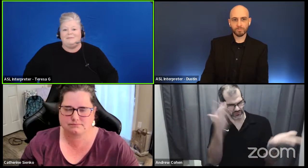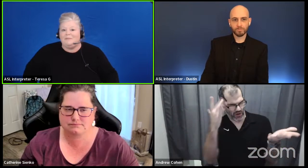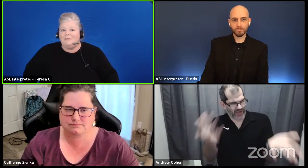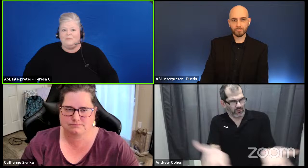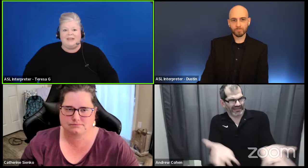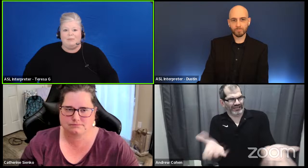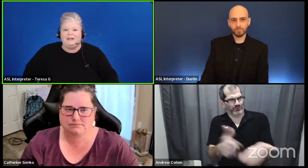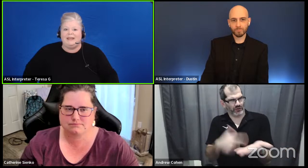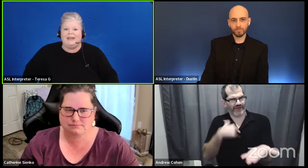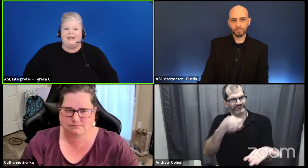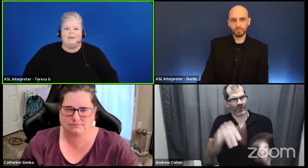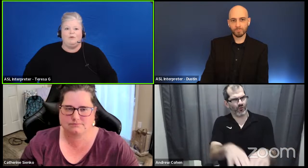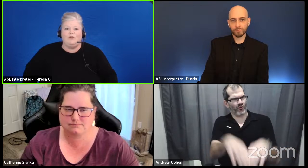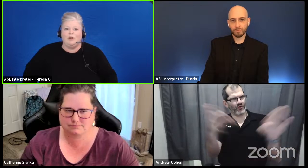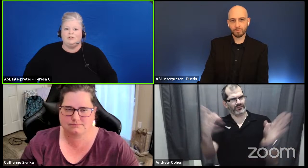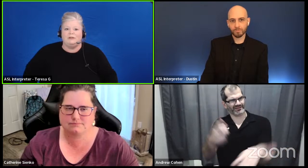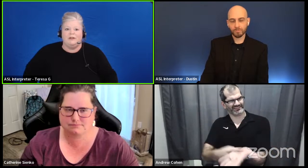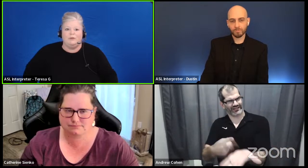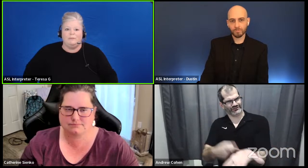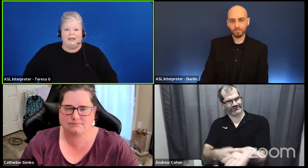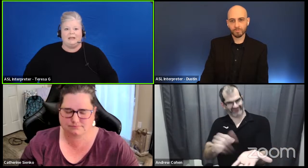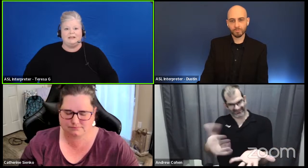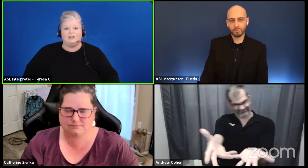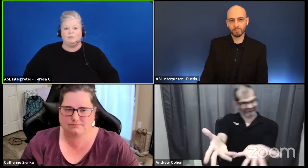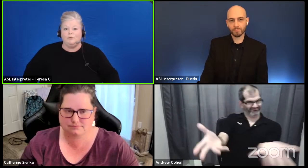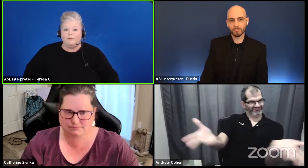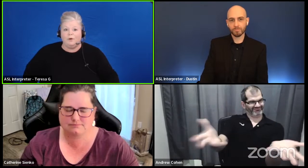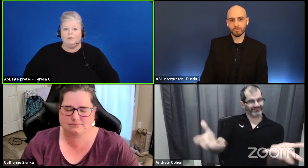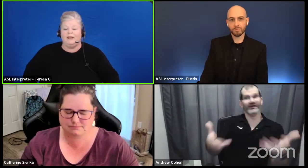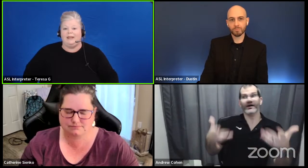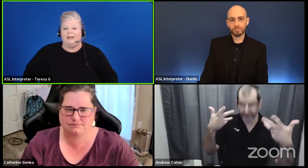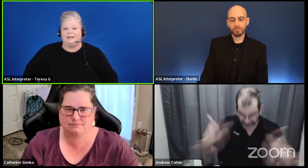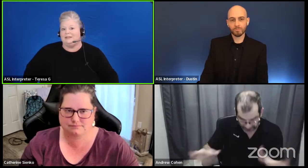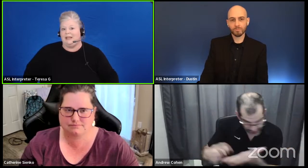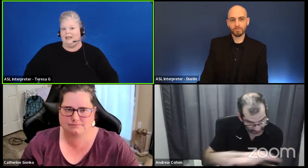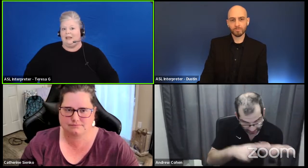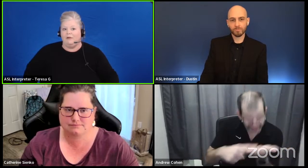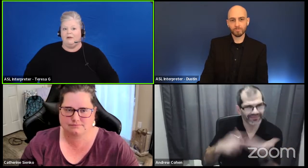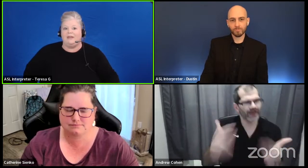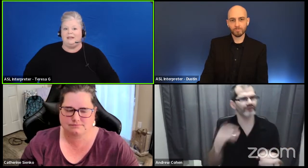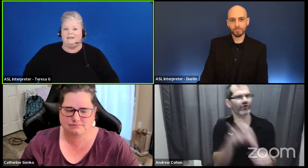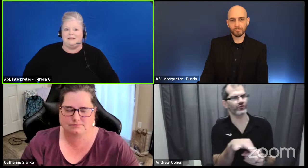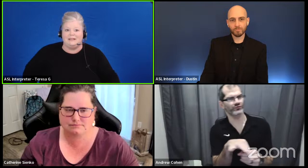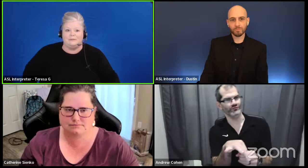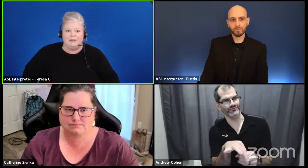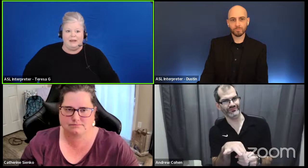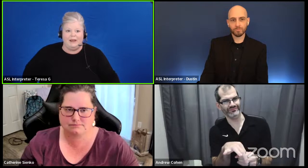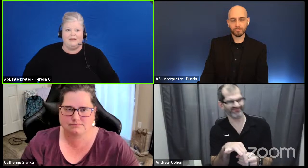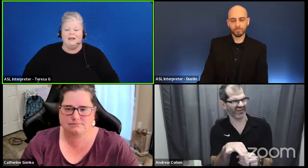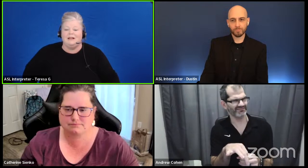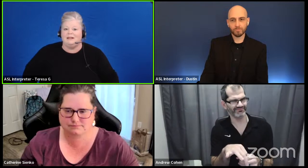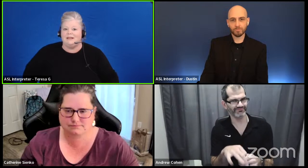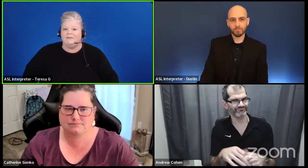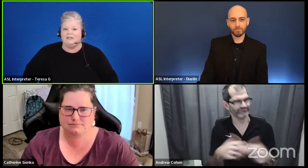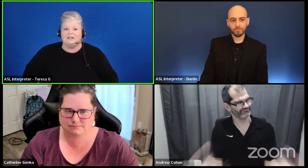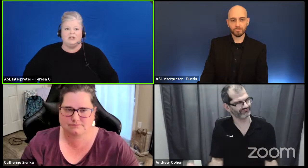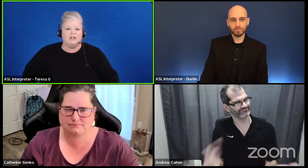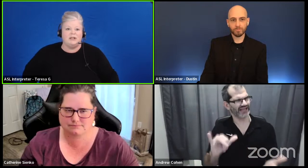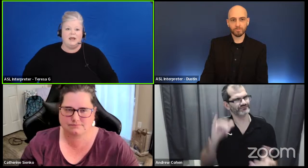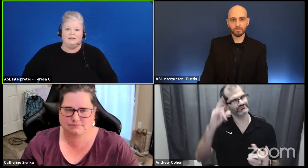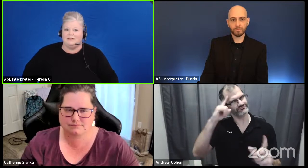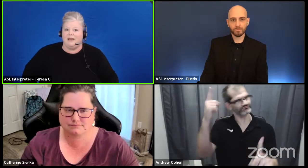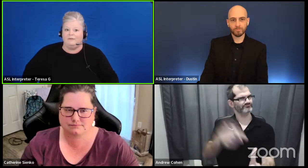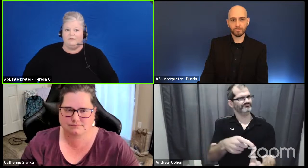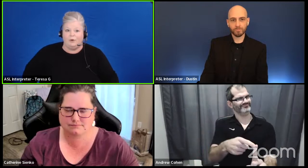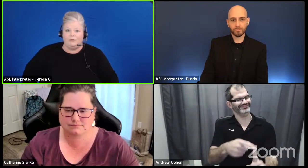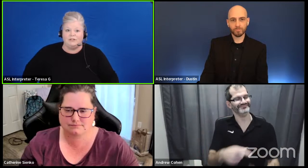Not tabling it and moving on to another meeting. I'd like to move forward and get this taken care of in this meeting. Let's have a discussion